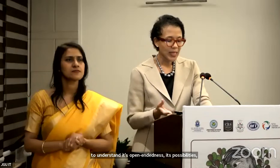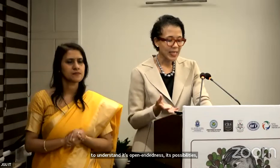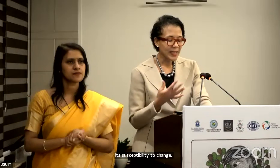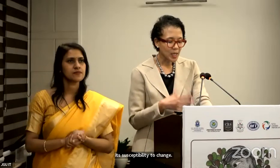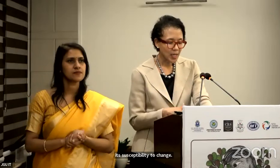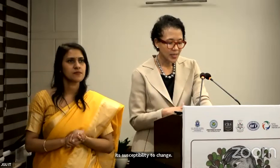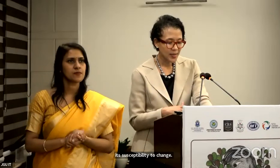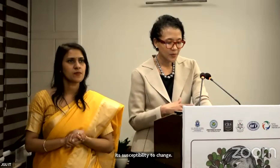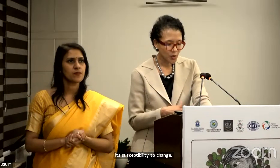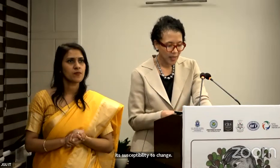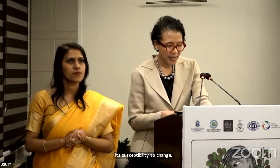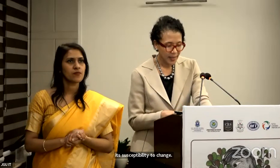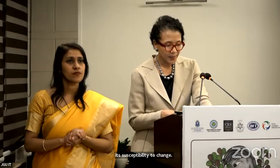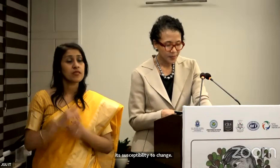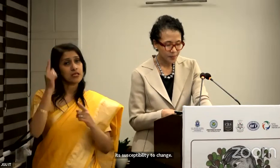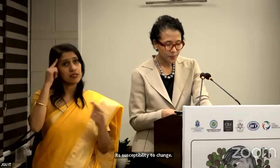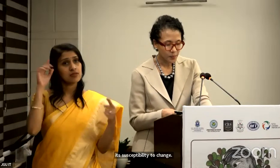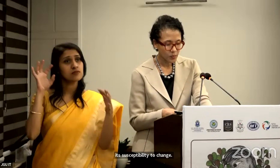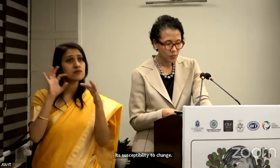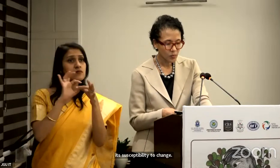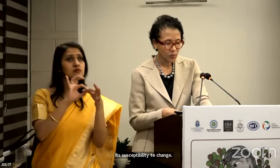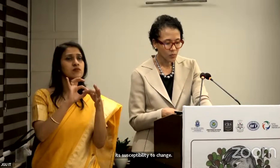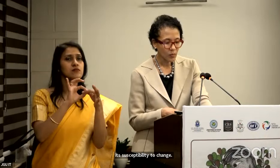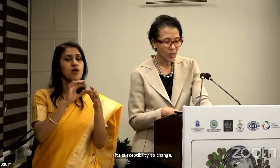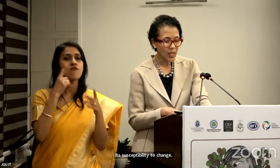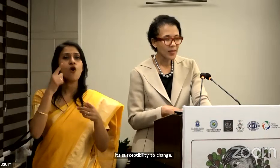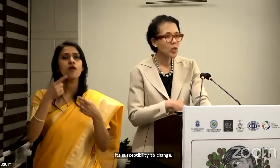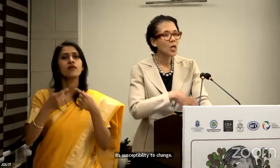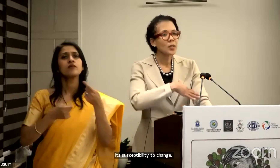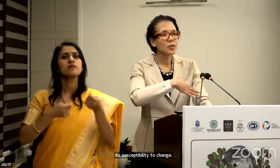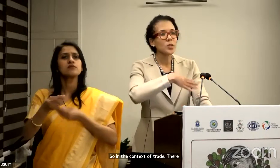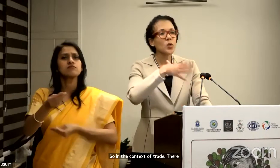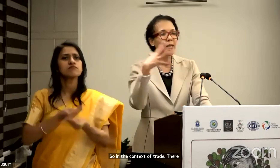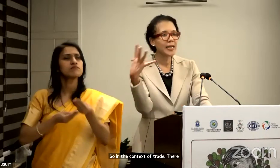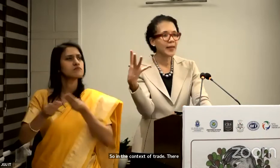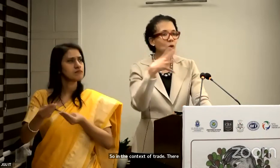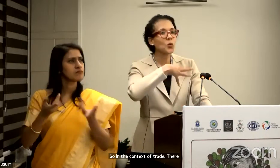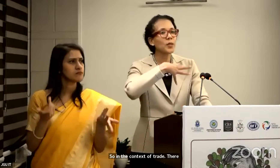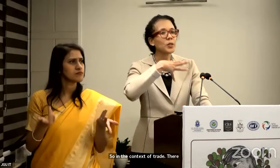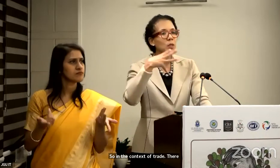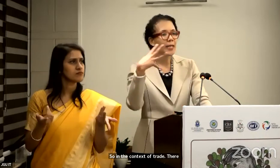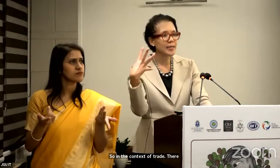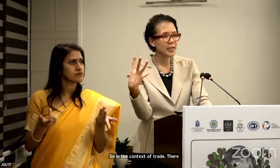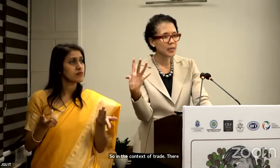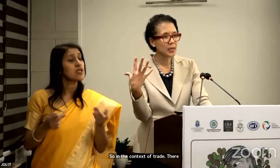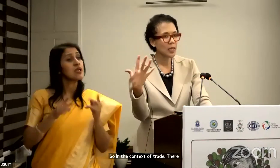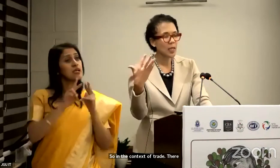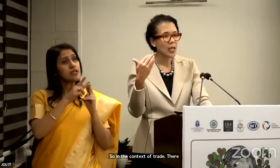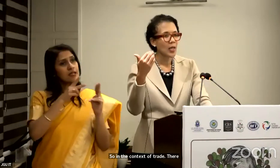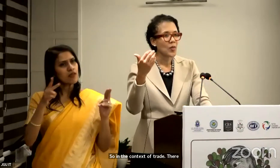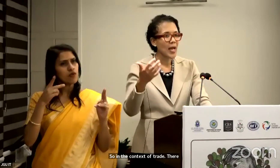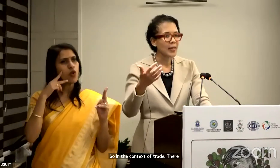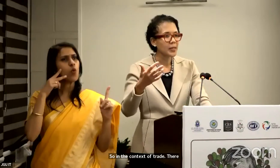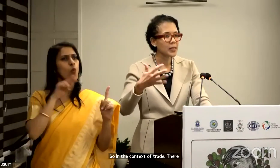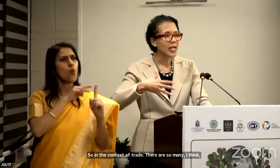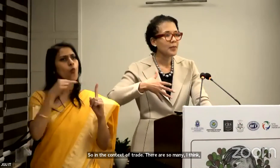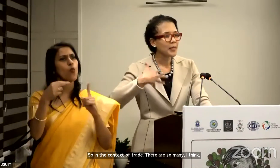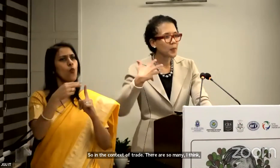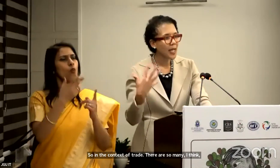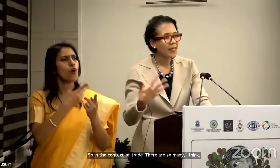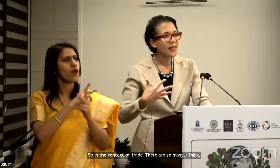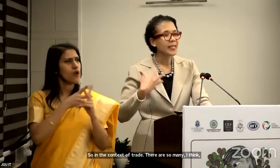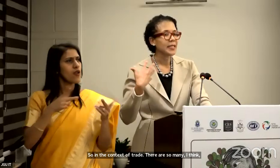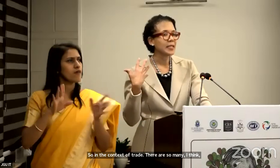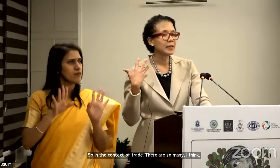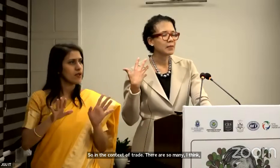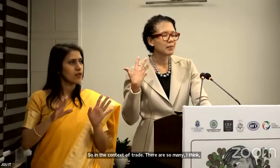So, in the context of trade, there are so many, I think, critical lenses that can be